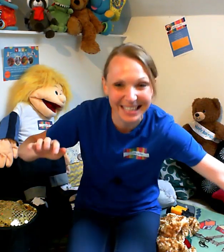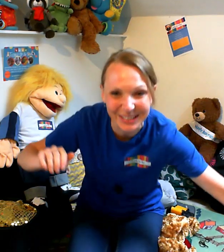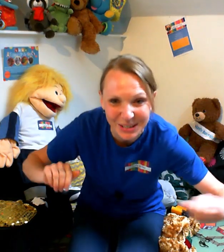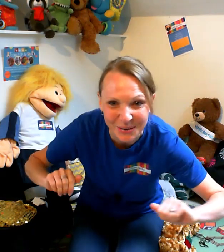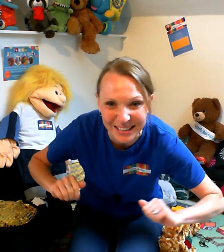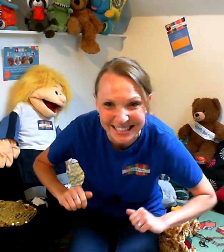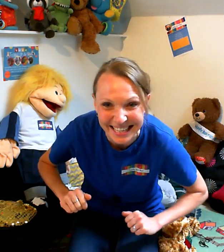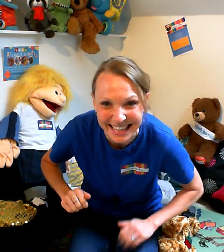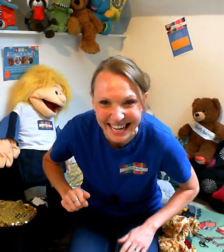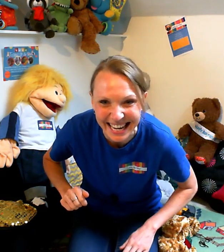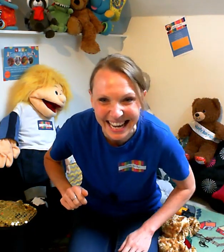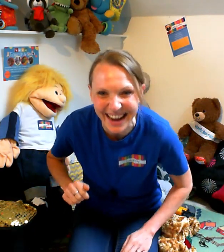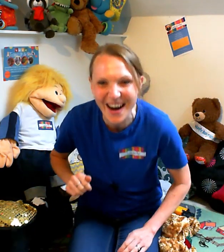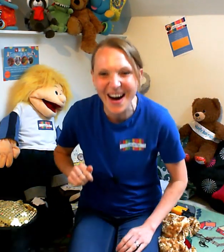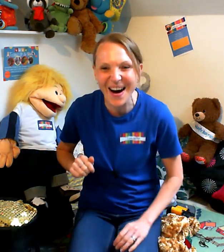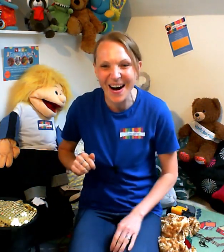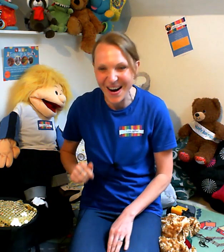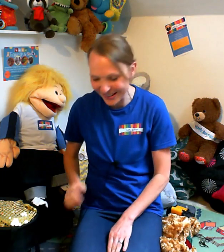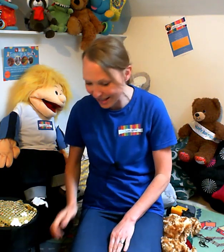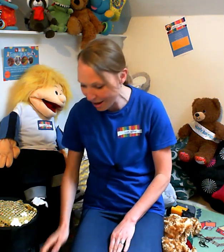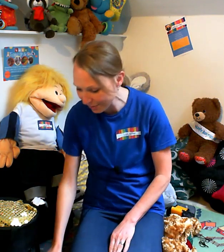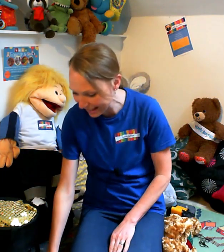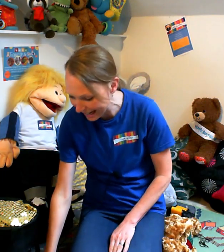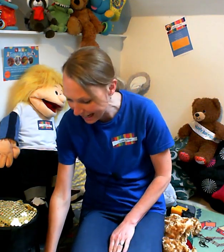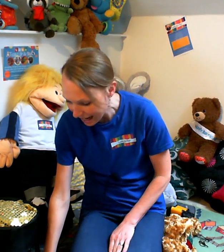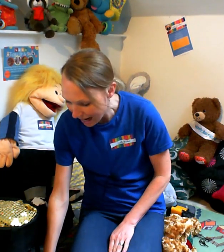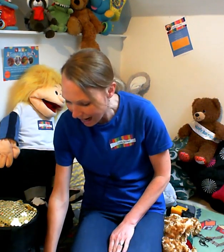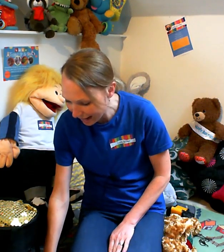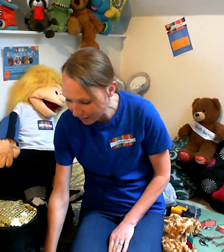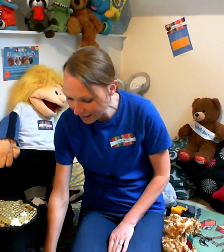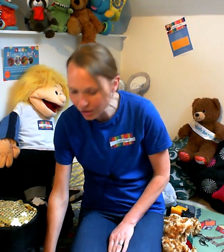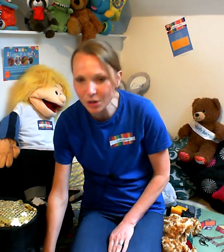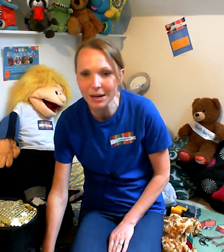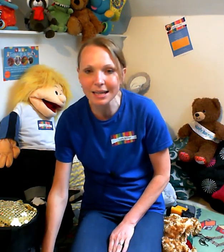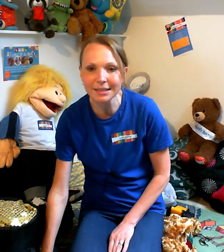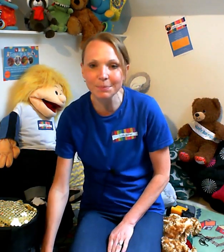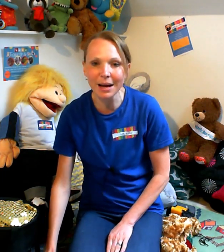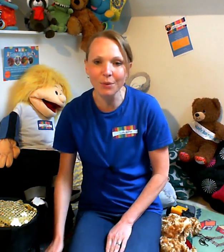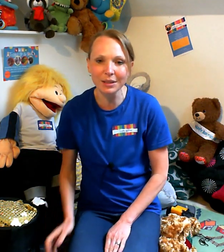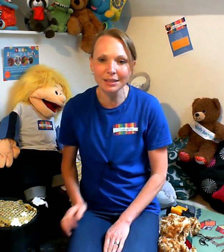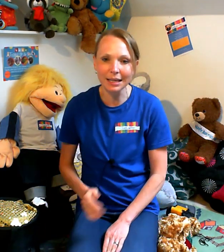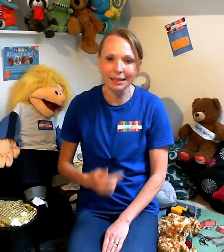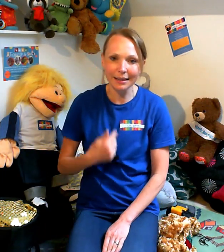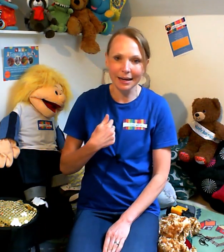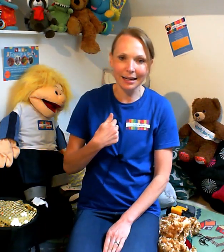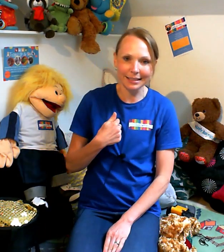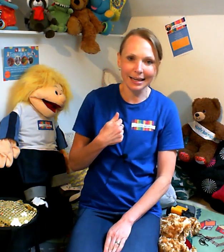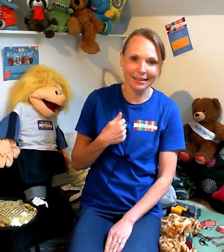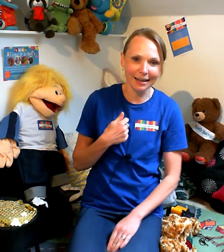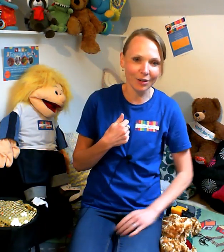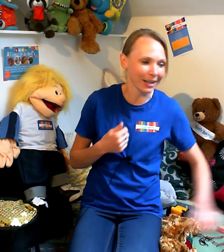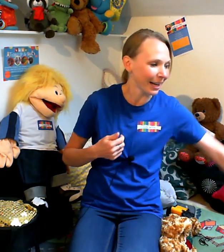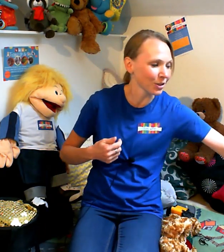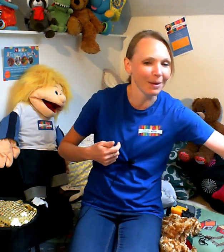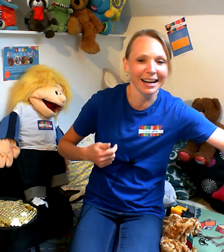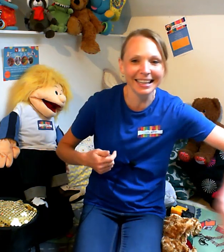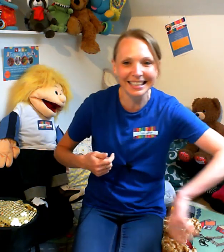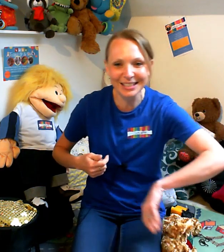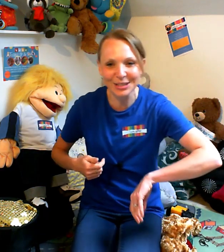you under there. Oh, lovely. I think you guys did better with the tickling than I did. I couldn't catch mine. It's too